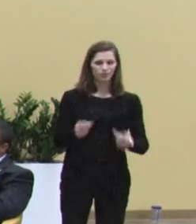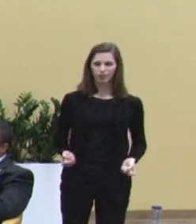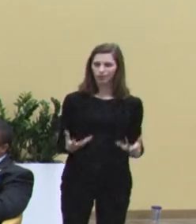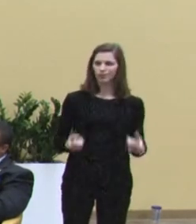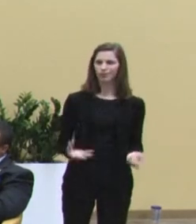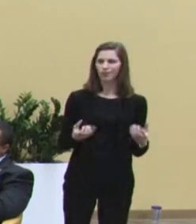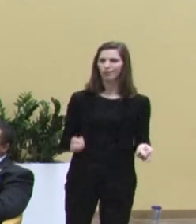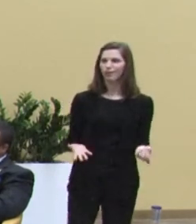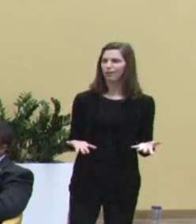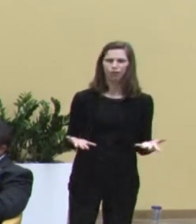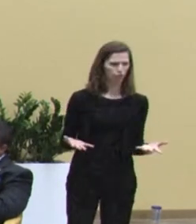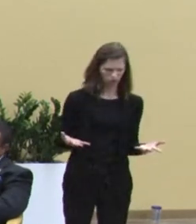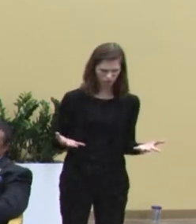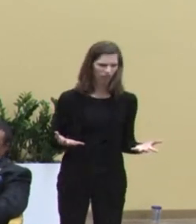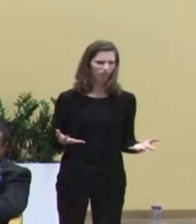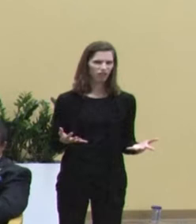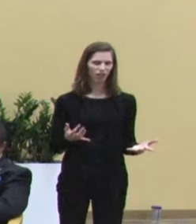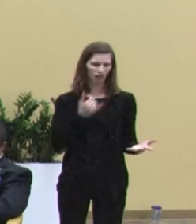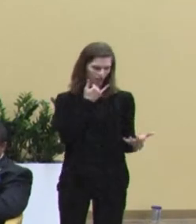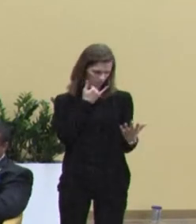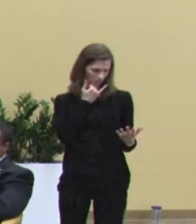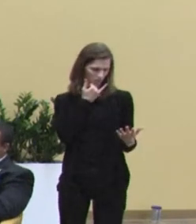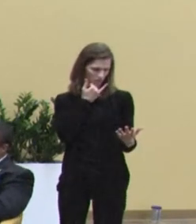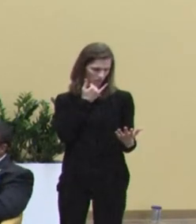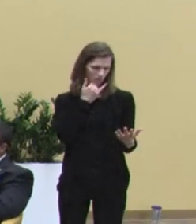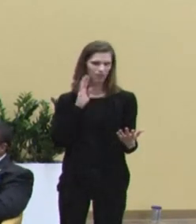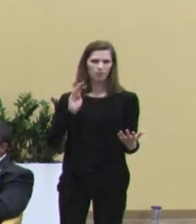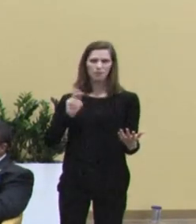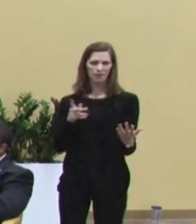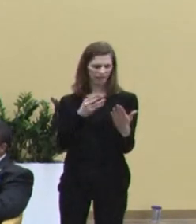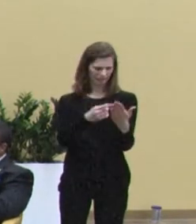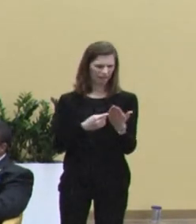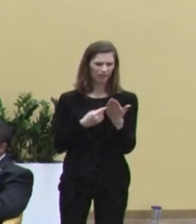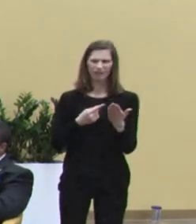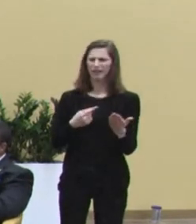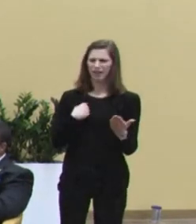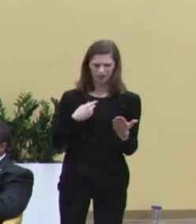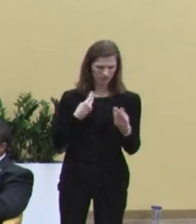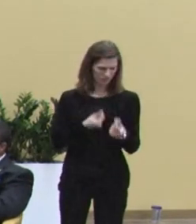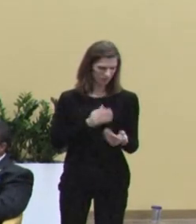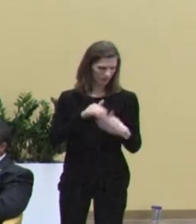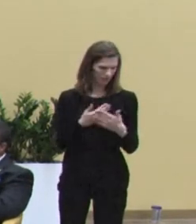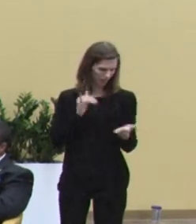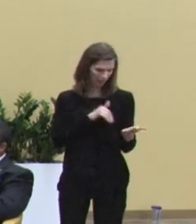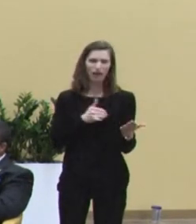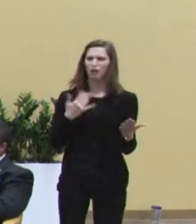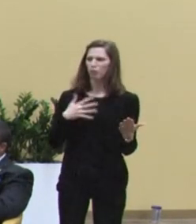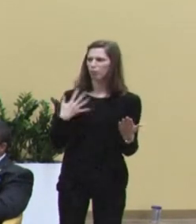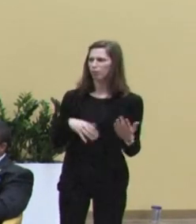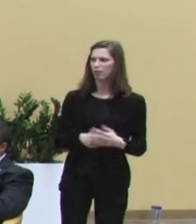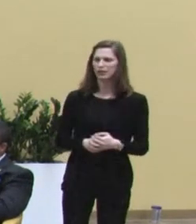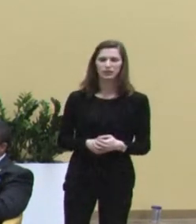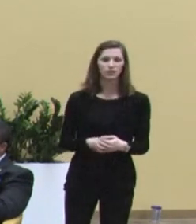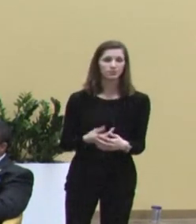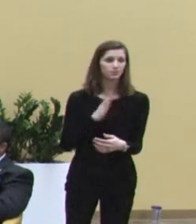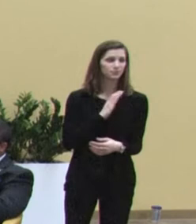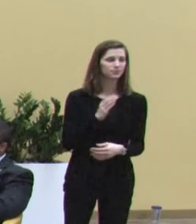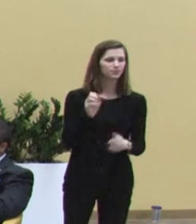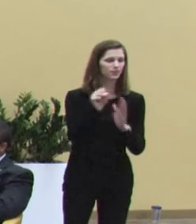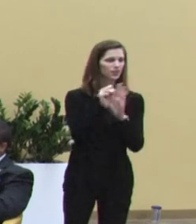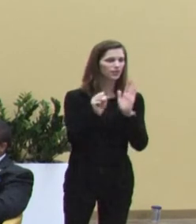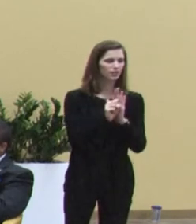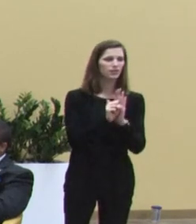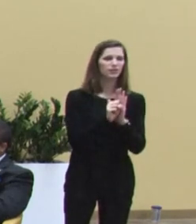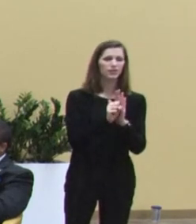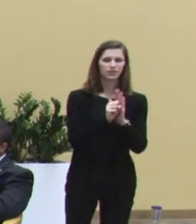And I spend that much money today, man. And so our state, who we have given